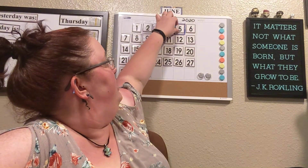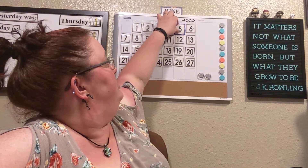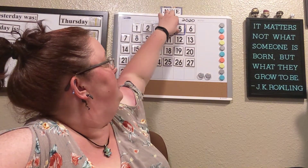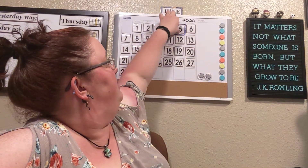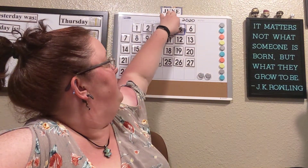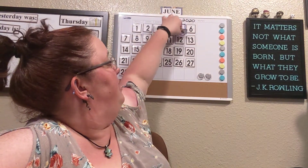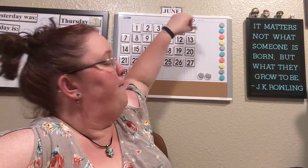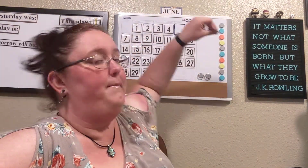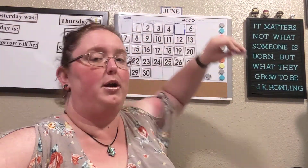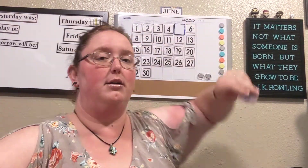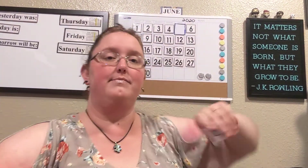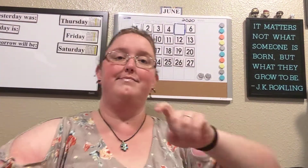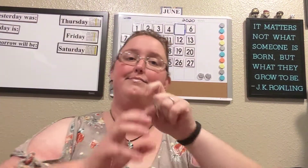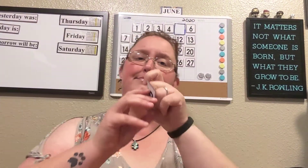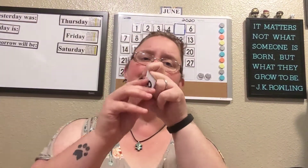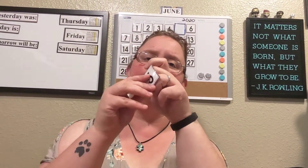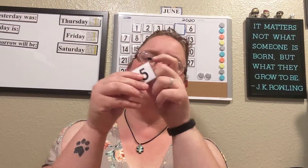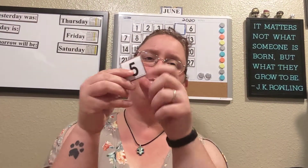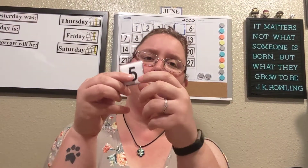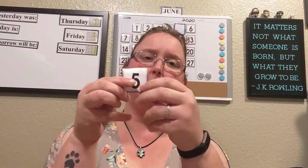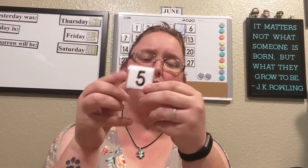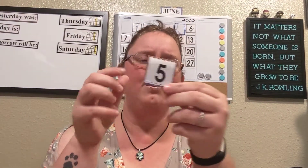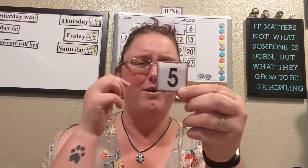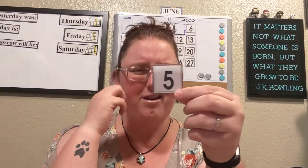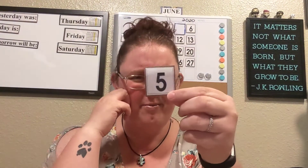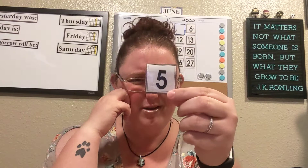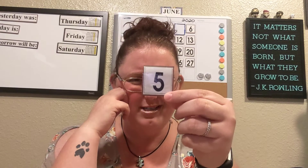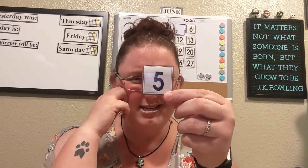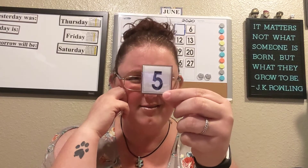What number? What number is it?